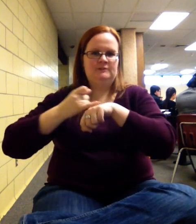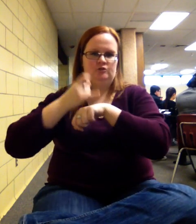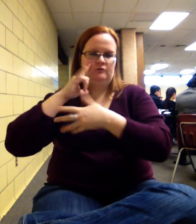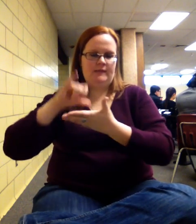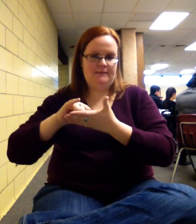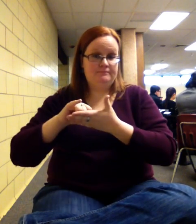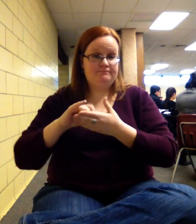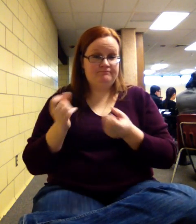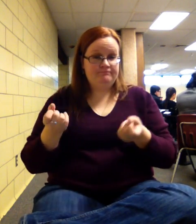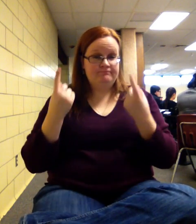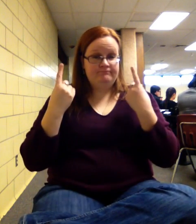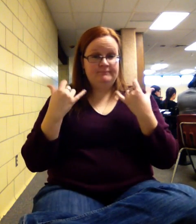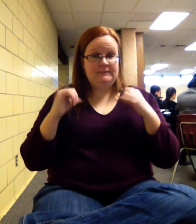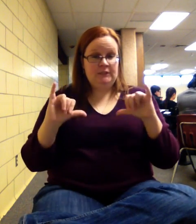Everybody still okay with your calculator?